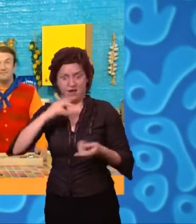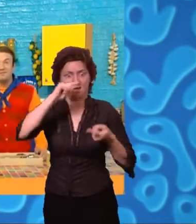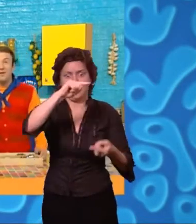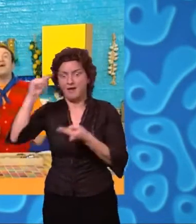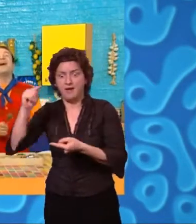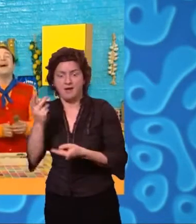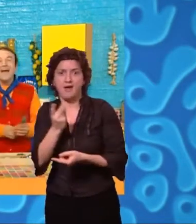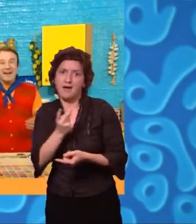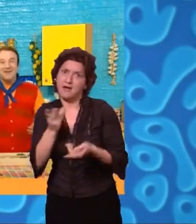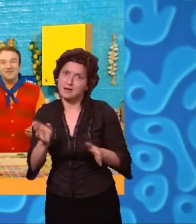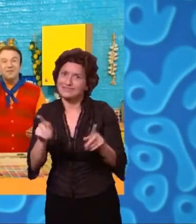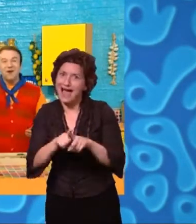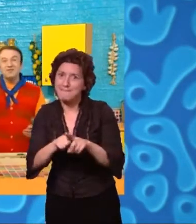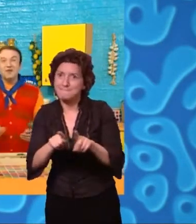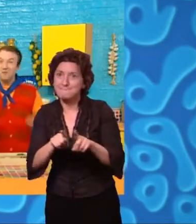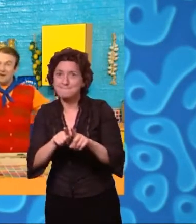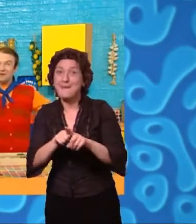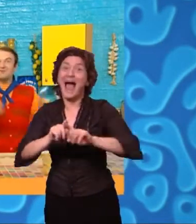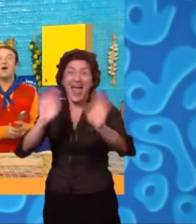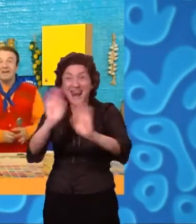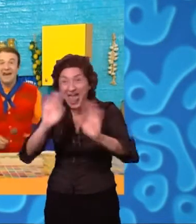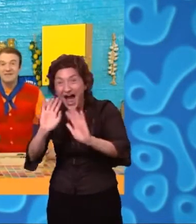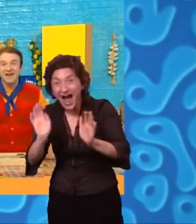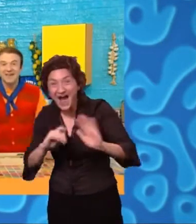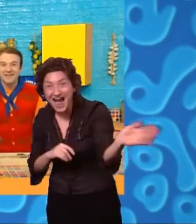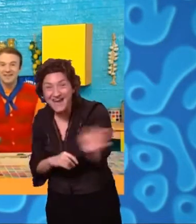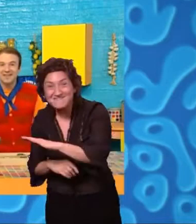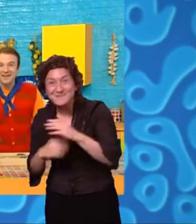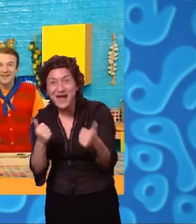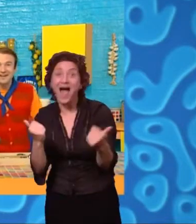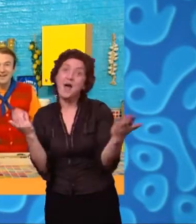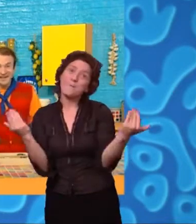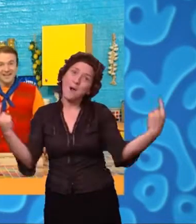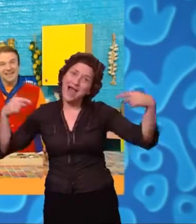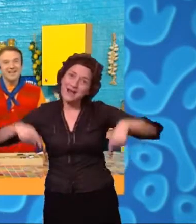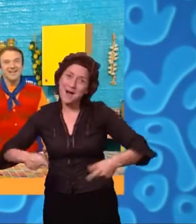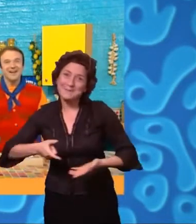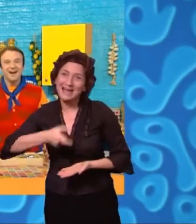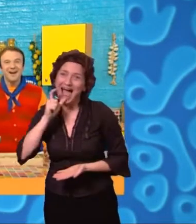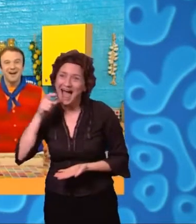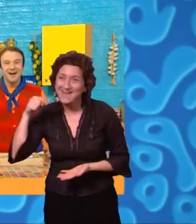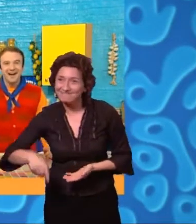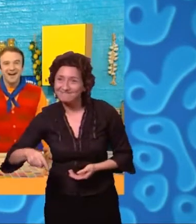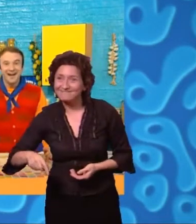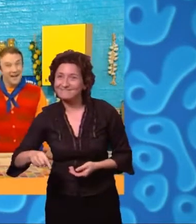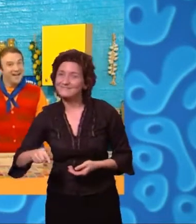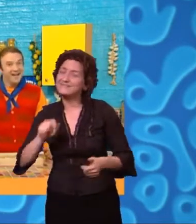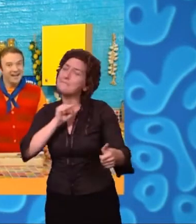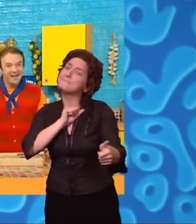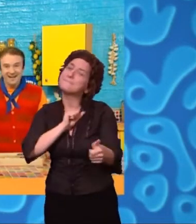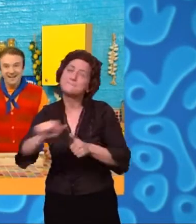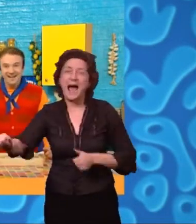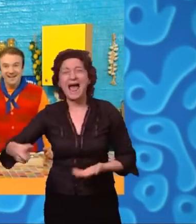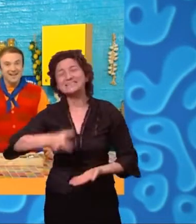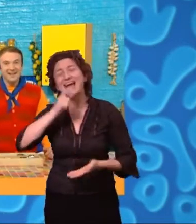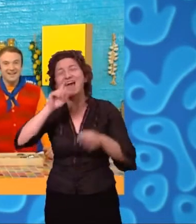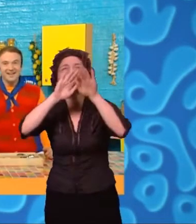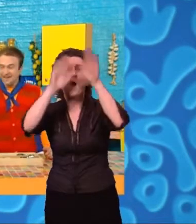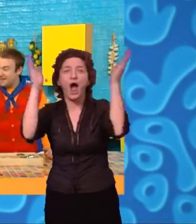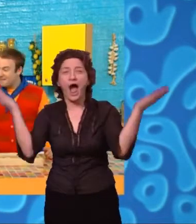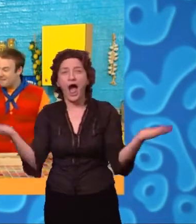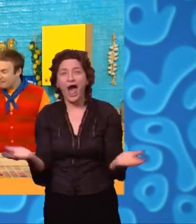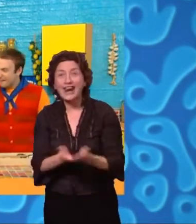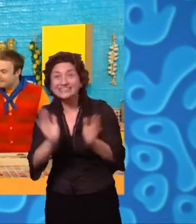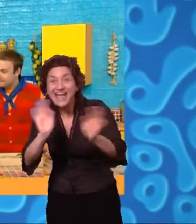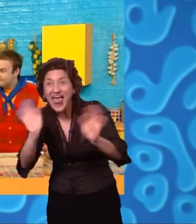same. Oh, hello, everyone. Welcome to our cafe. The best cafe in the world! Hello! We're just